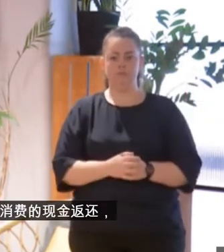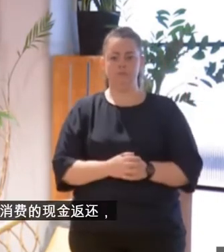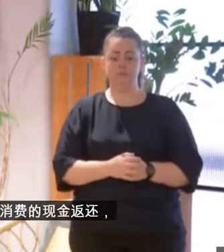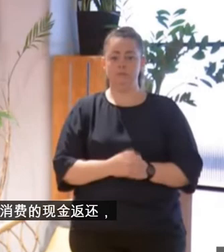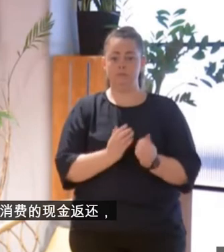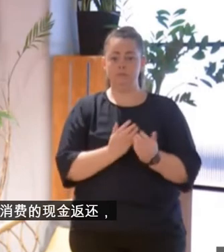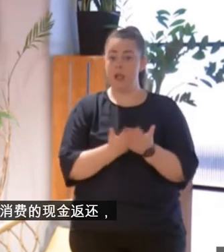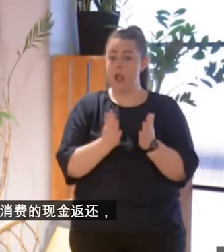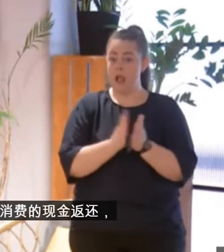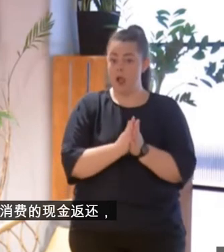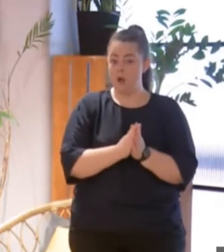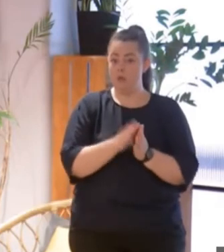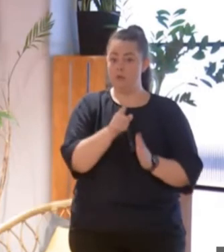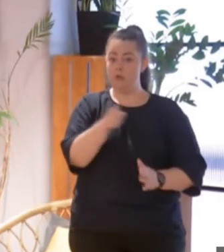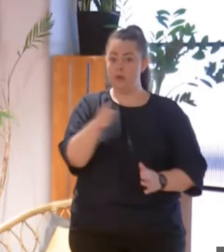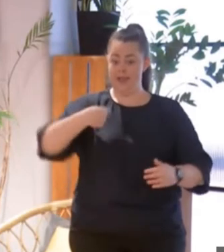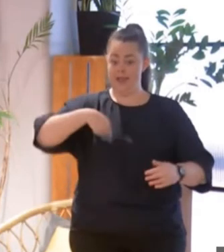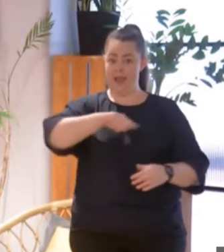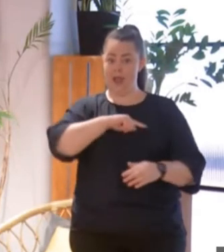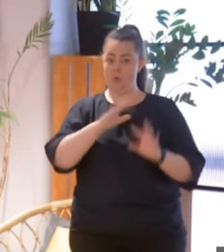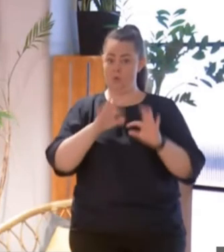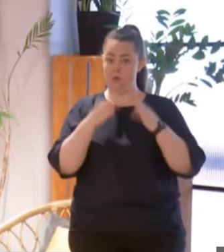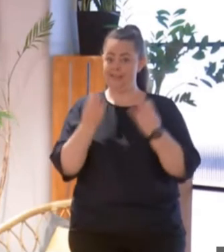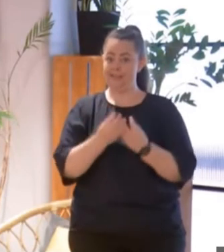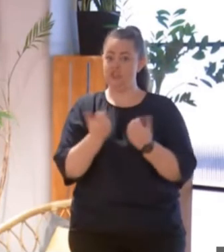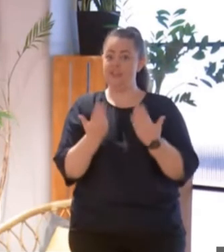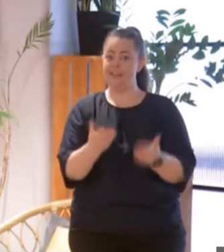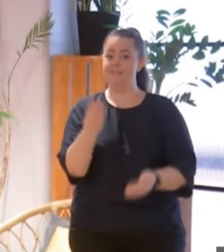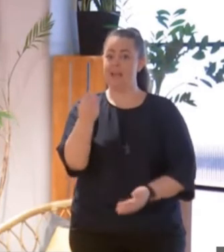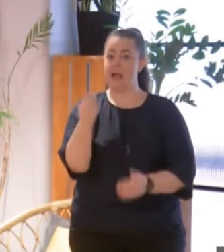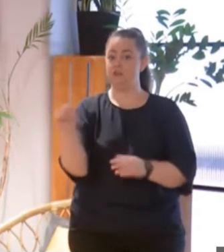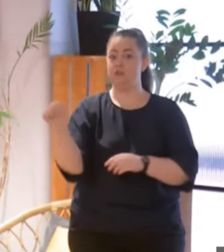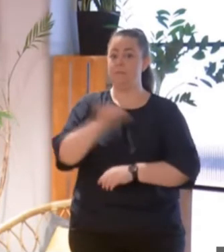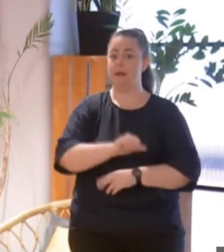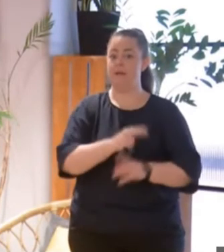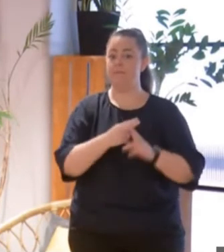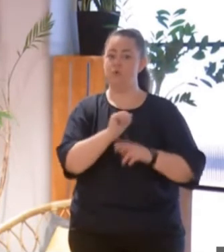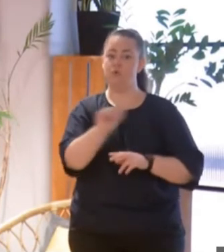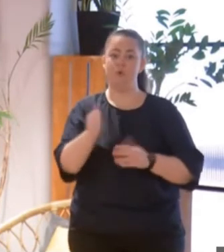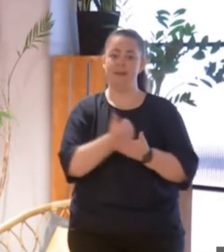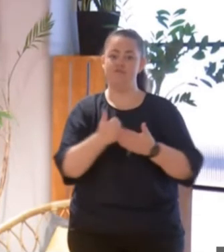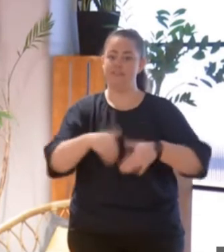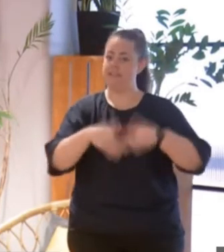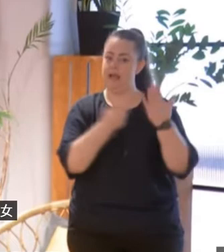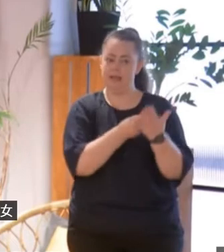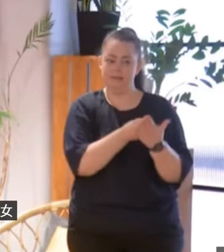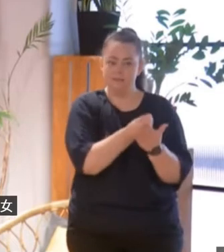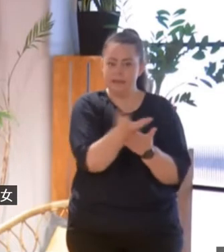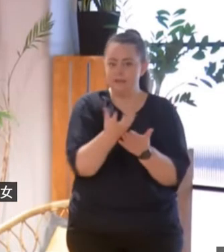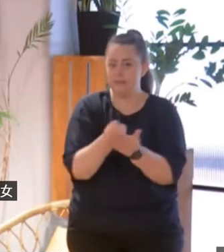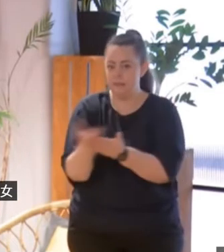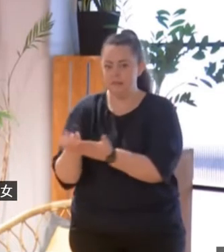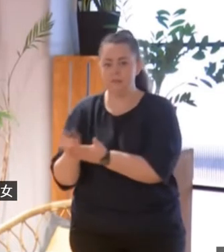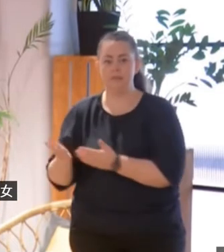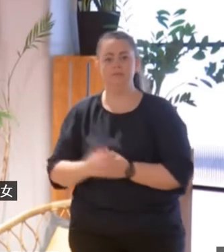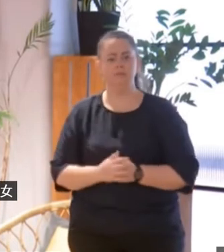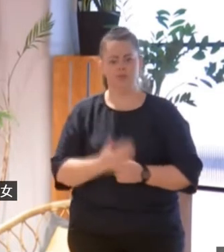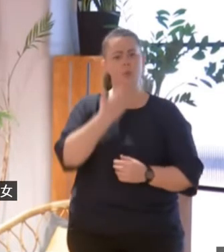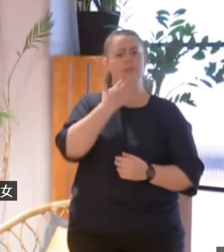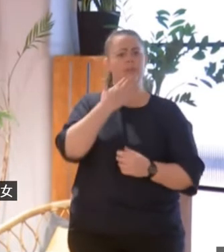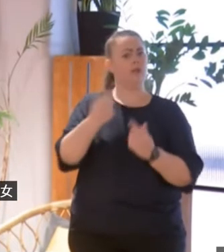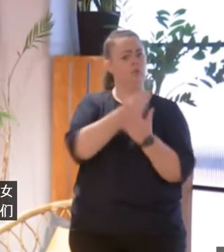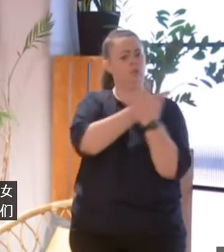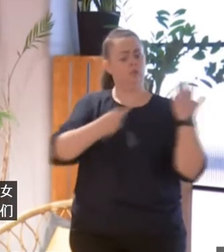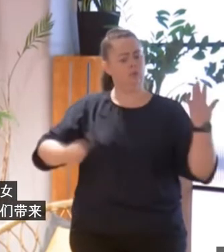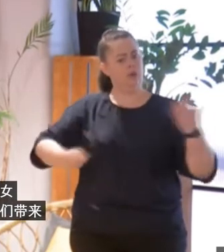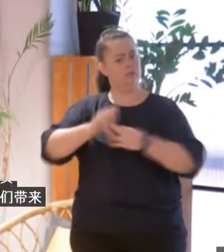their everyday spend. So once again, I'd like to thank the Premier, the Treasurer, Minister for Women and Sam Mostyn